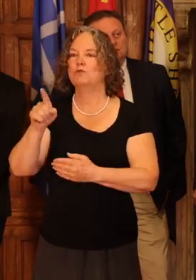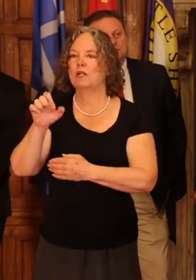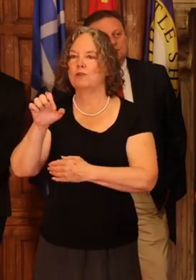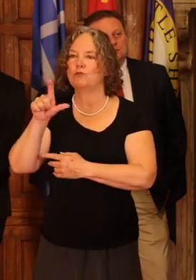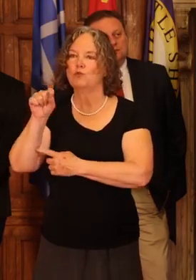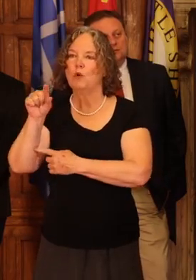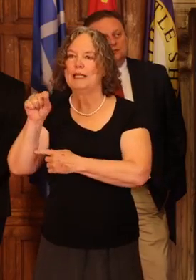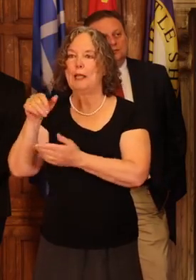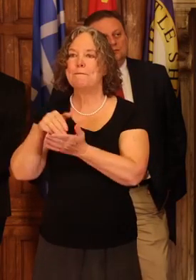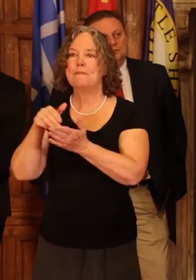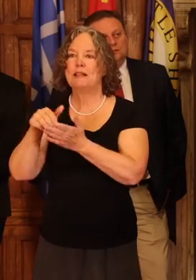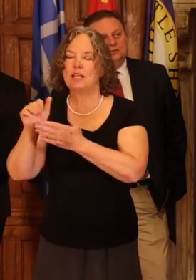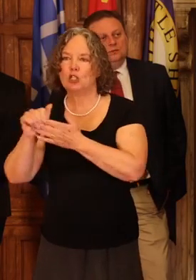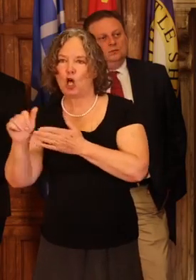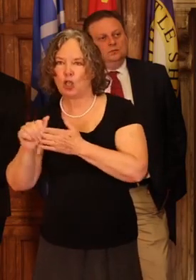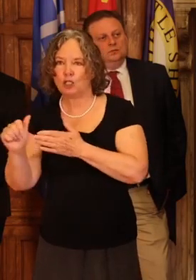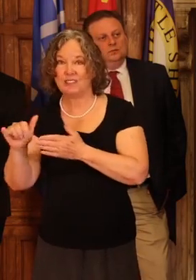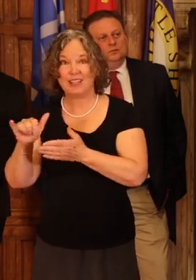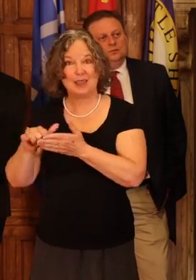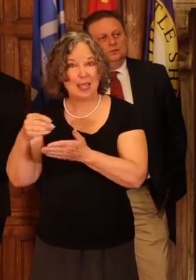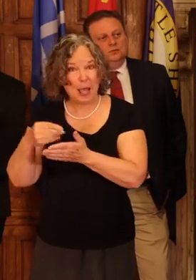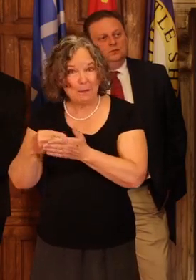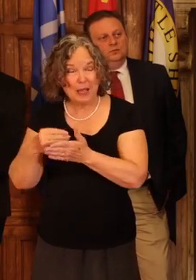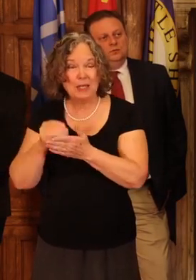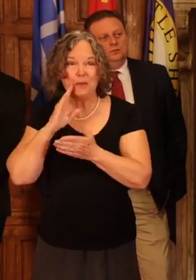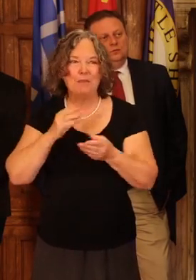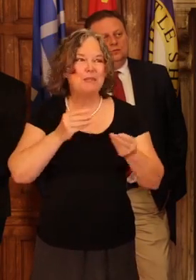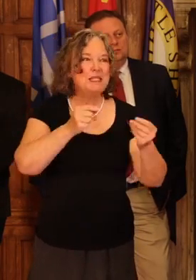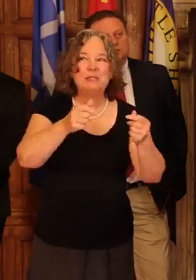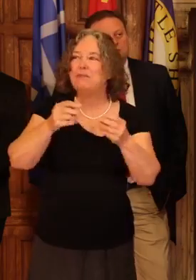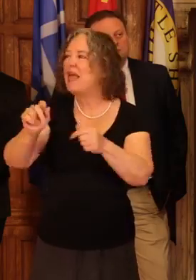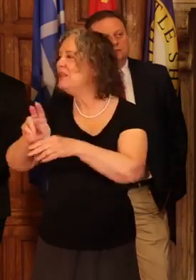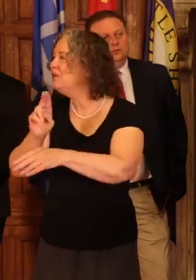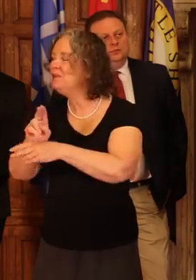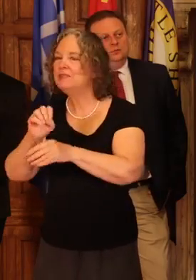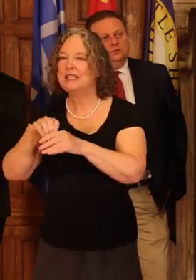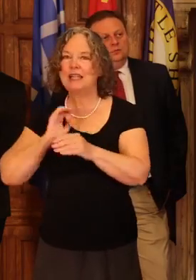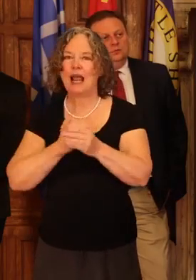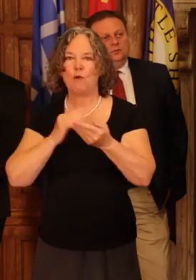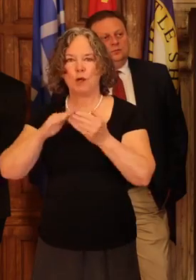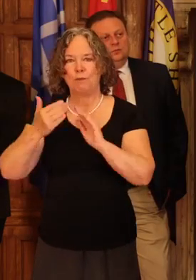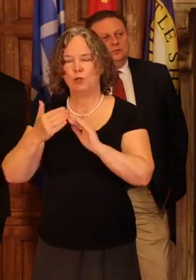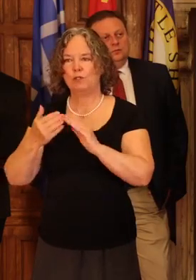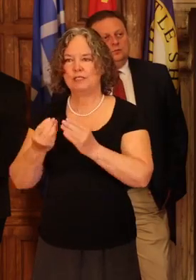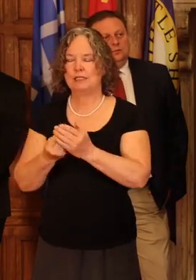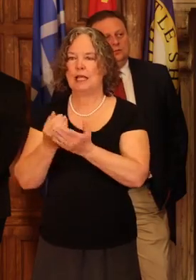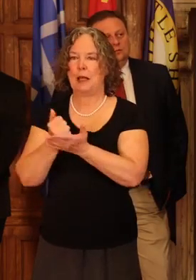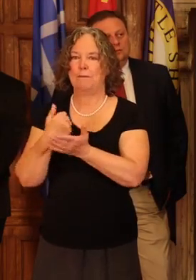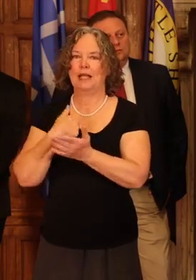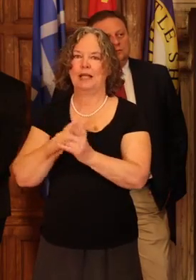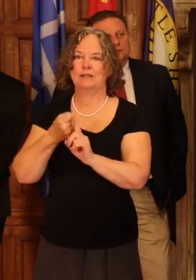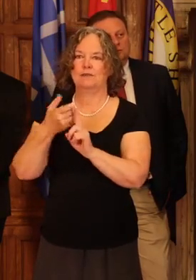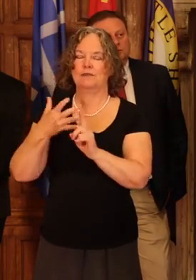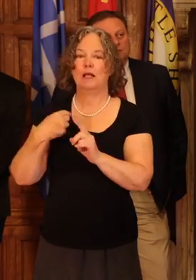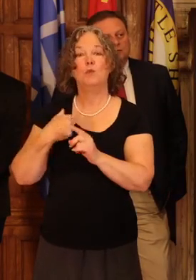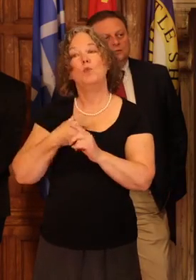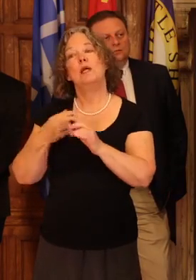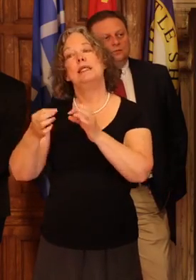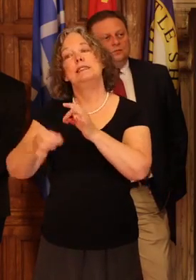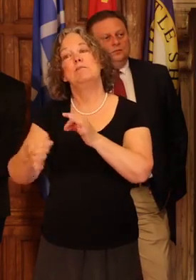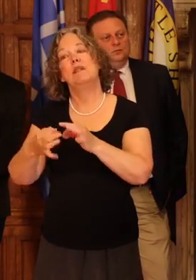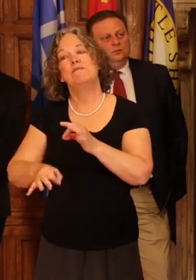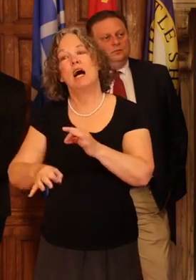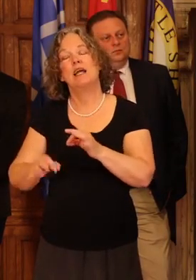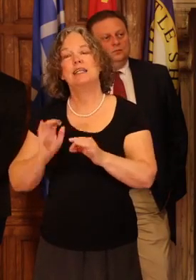million. That's money that'll be back in our communities, helping us expand. And we simplified our complex tax